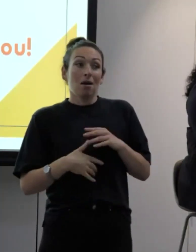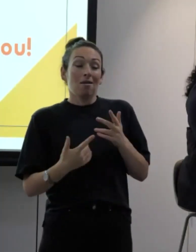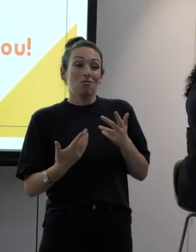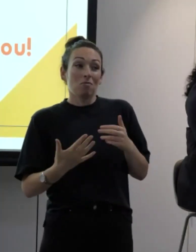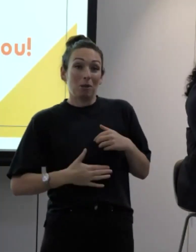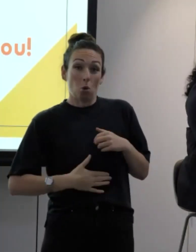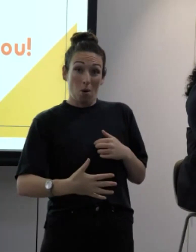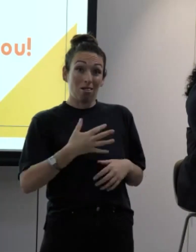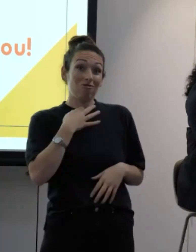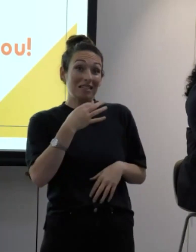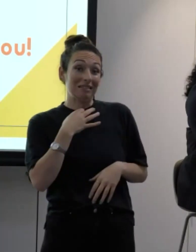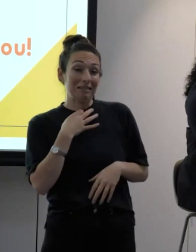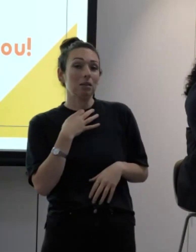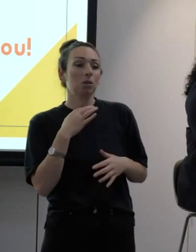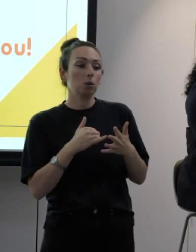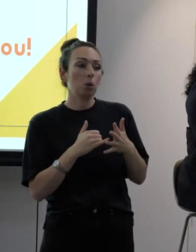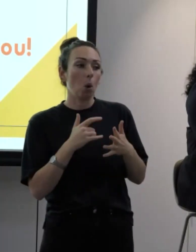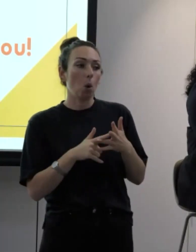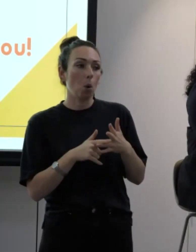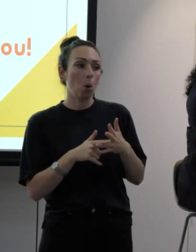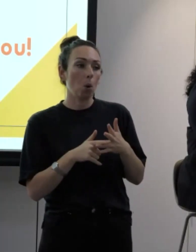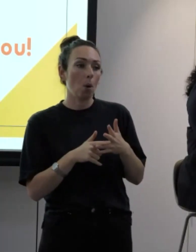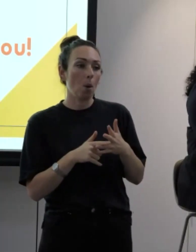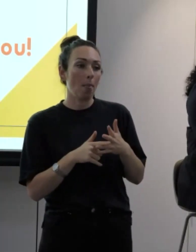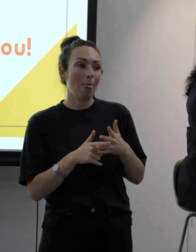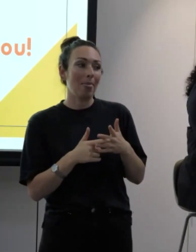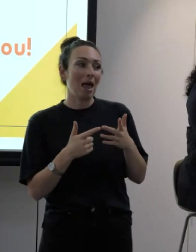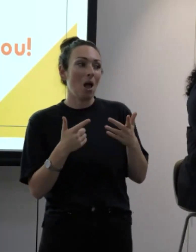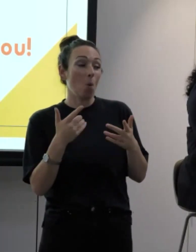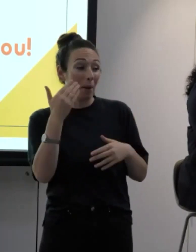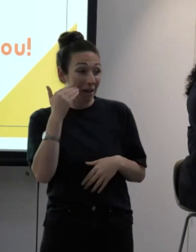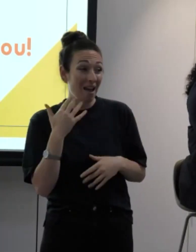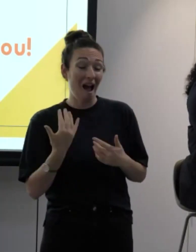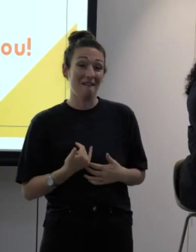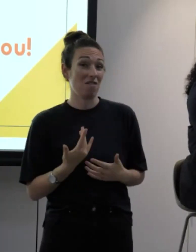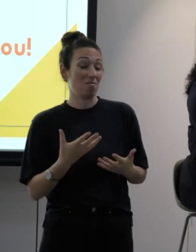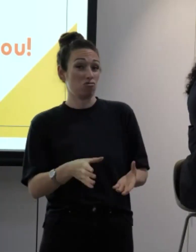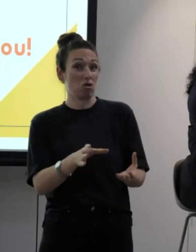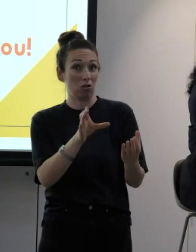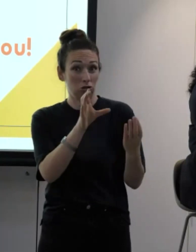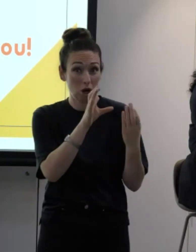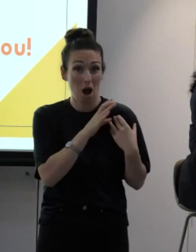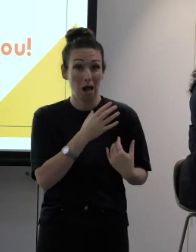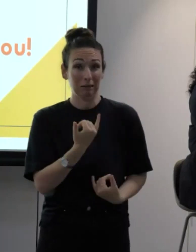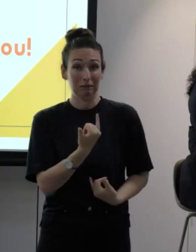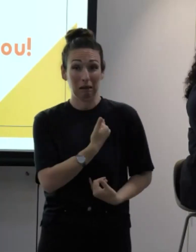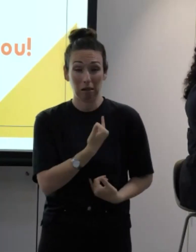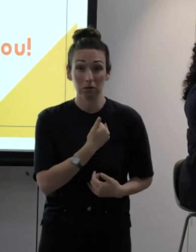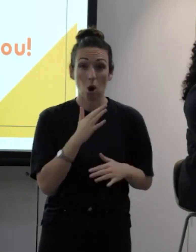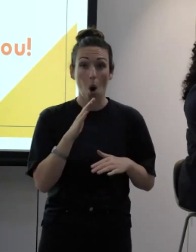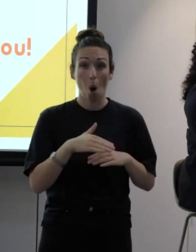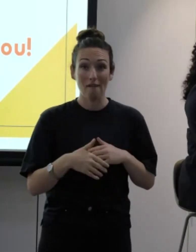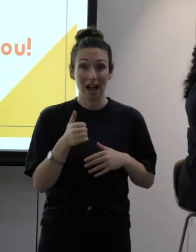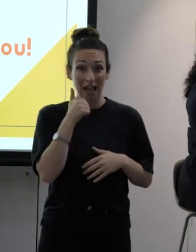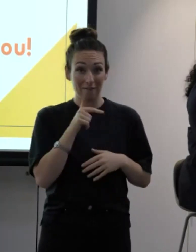we already have a lot of things, a lot of women already bear a lot of pressure or a lot of guilt around, is my child unwell because I didn't